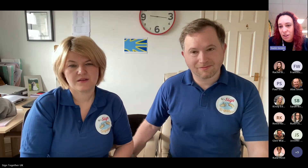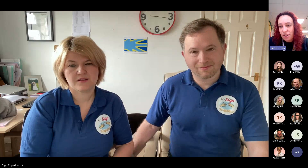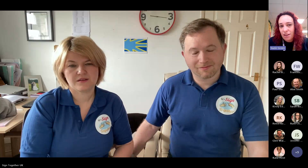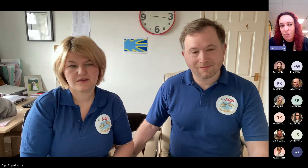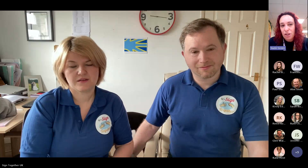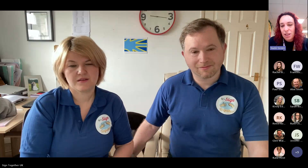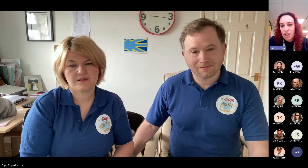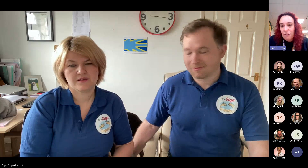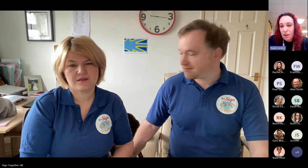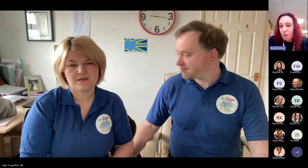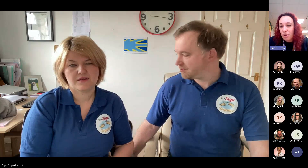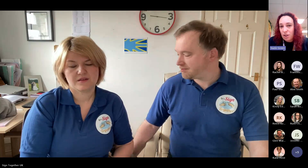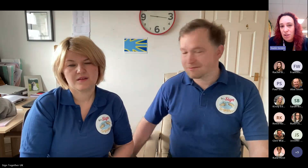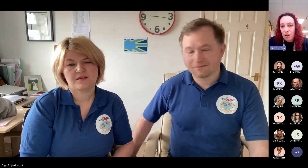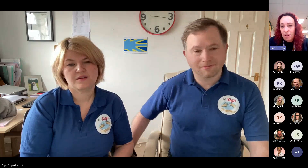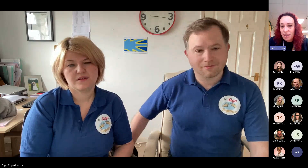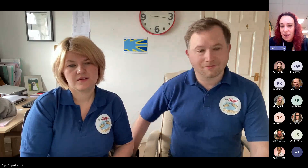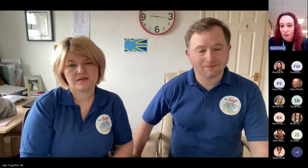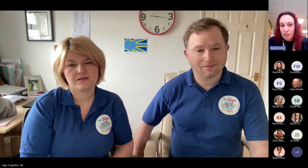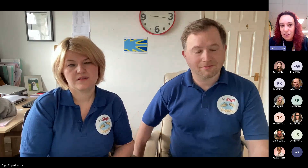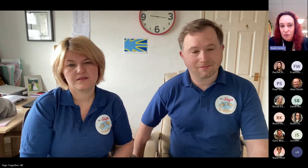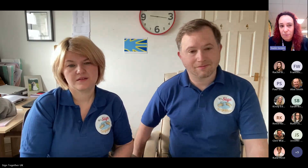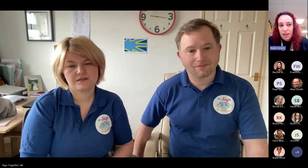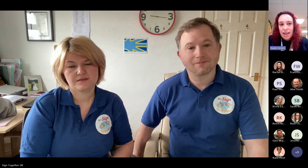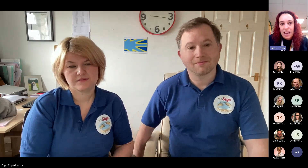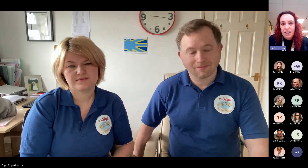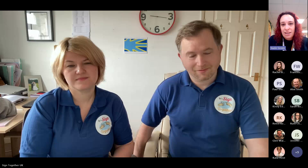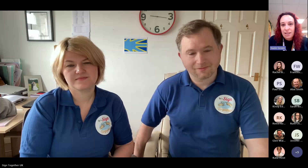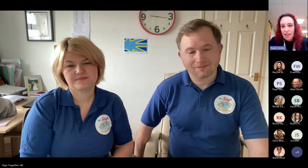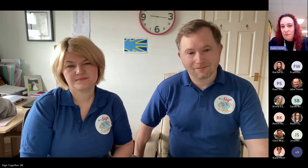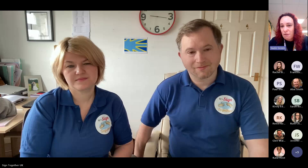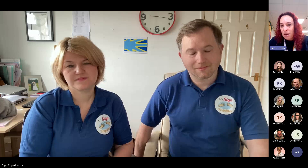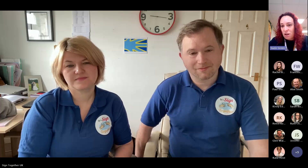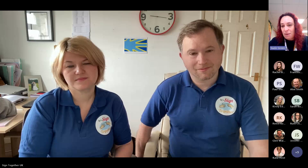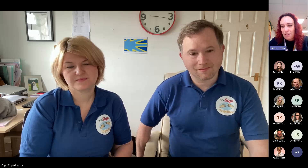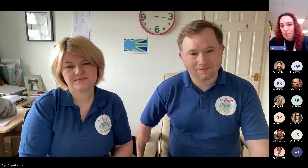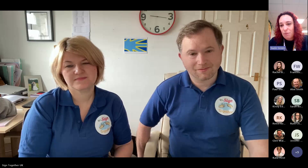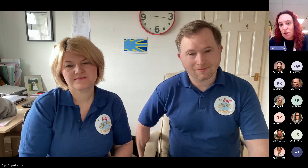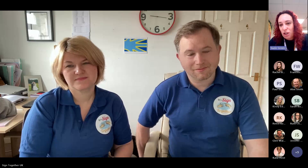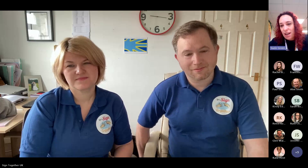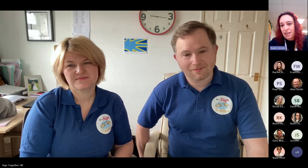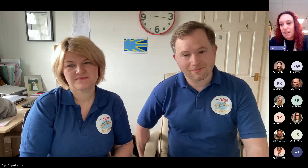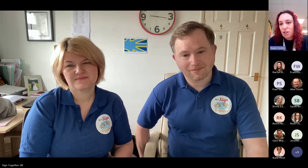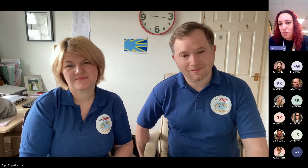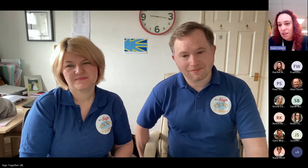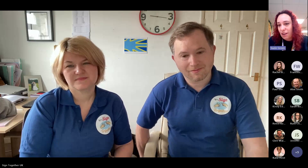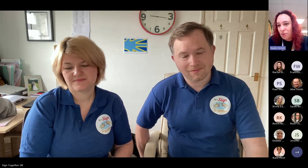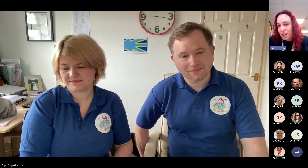celebration, which is, for anyone who doesn't know, another Sikh festival. And the information about that will be shared straight after